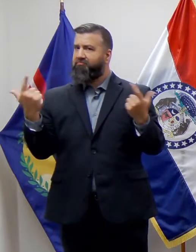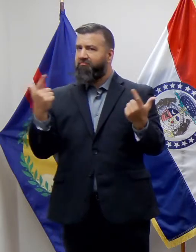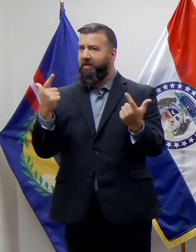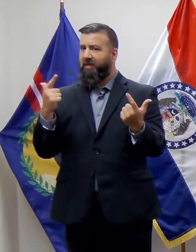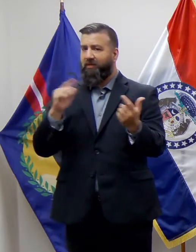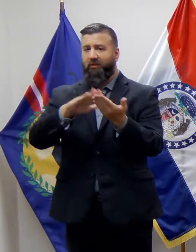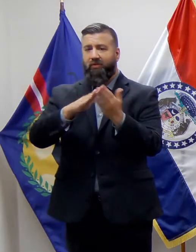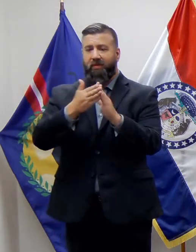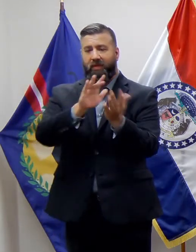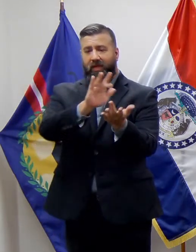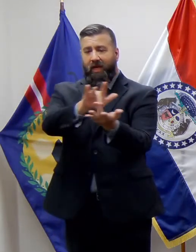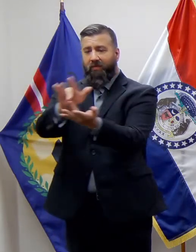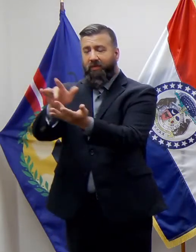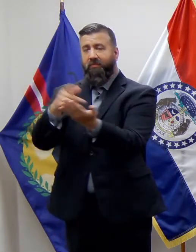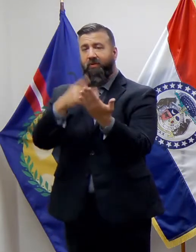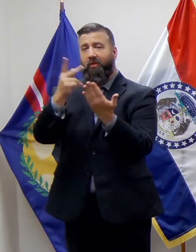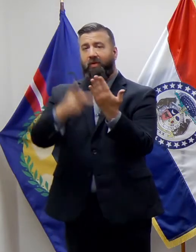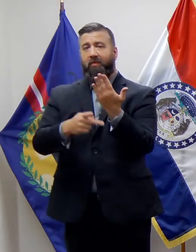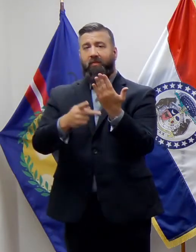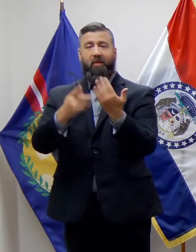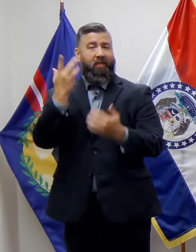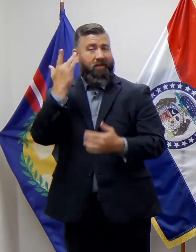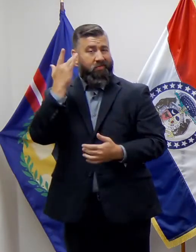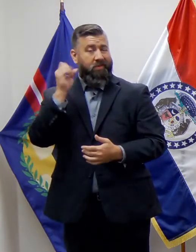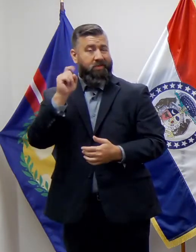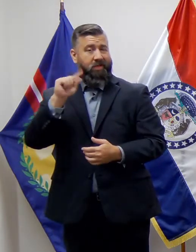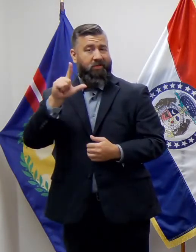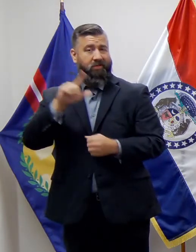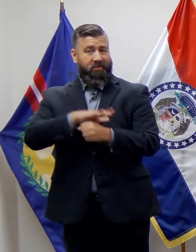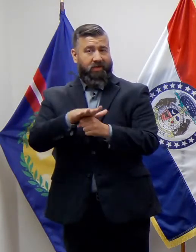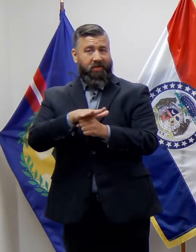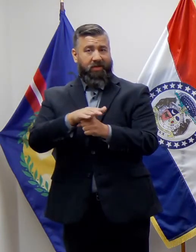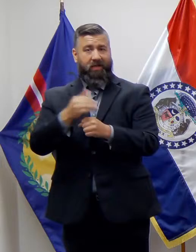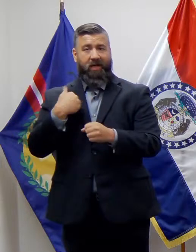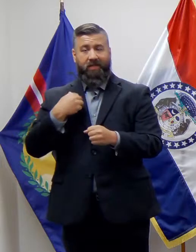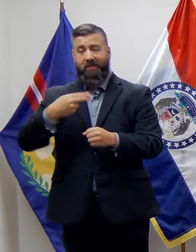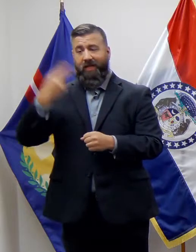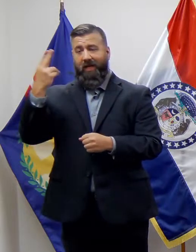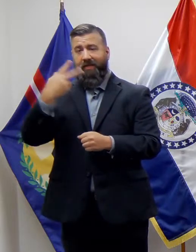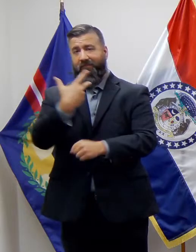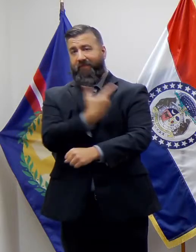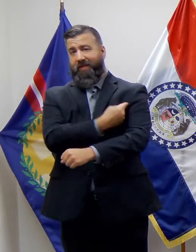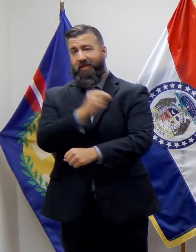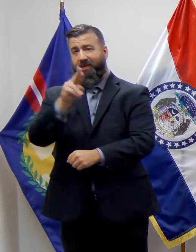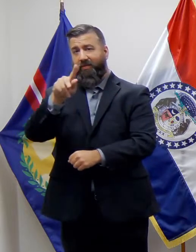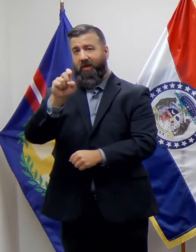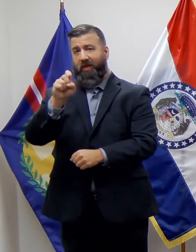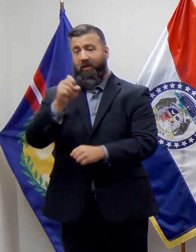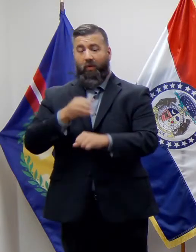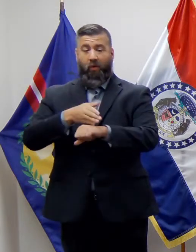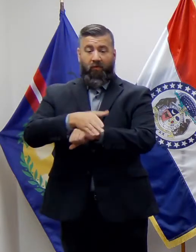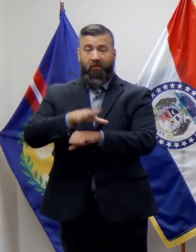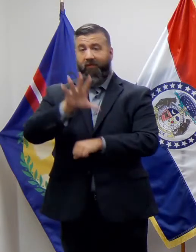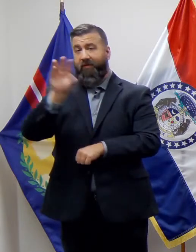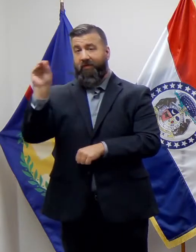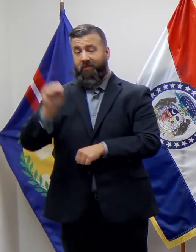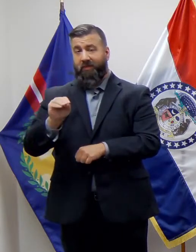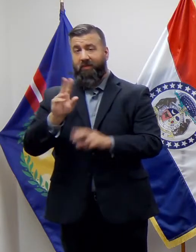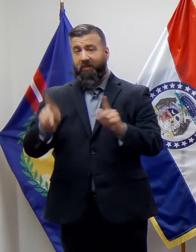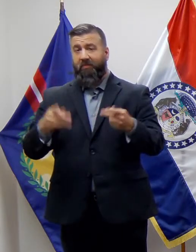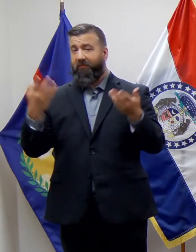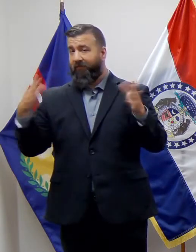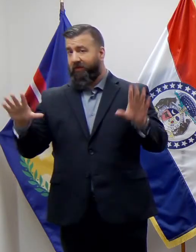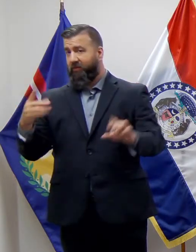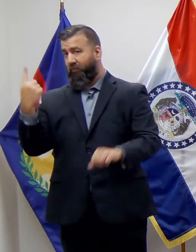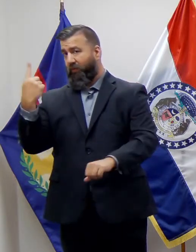for vaccinations. That's why St. Louis County has one of the highest vaccination rates in the state. Over 50% of our community have had one